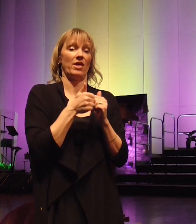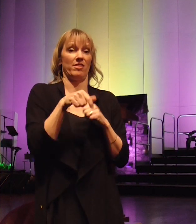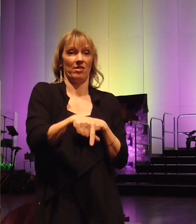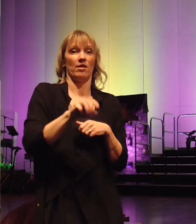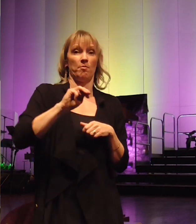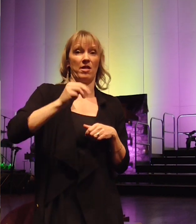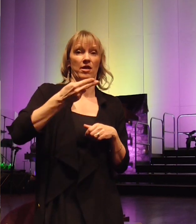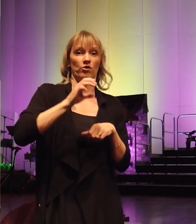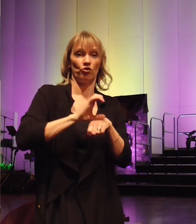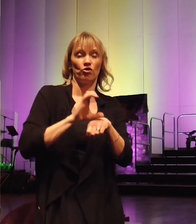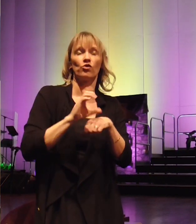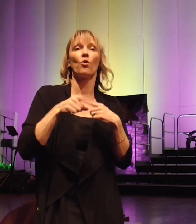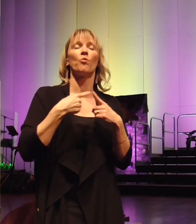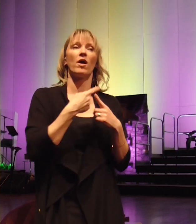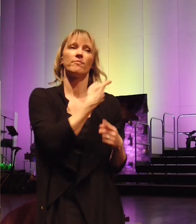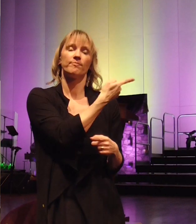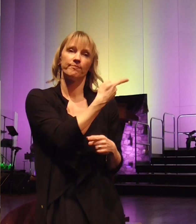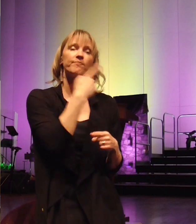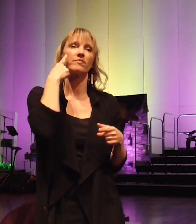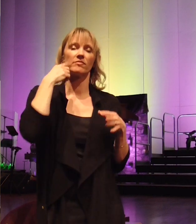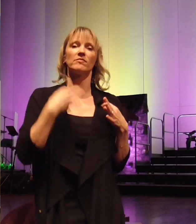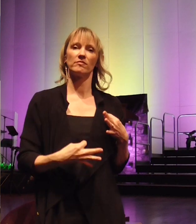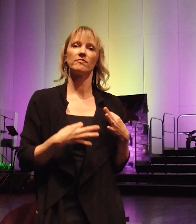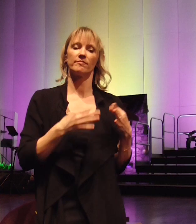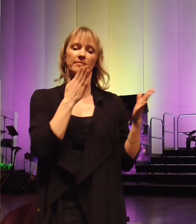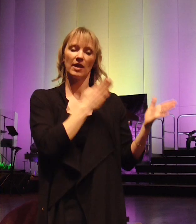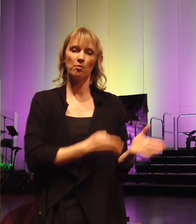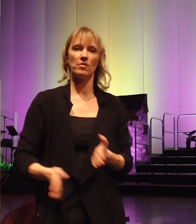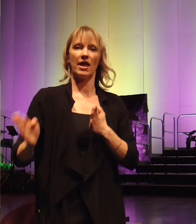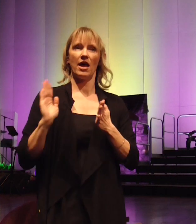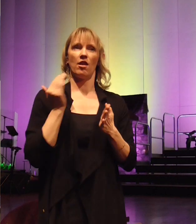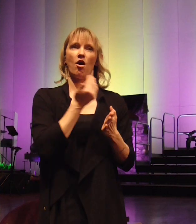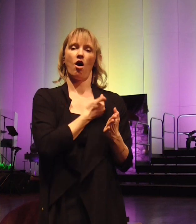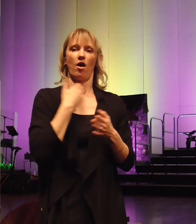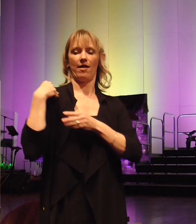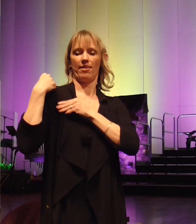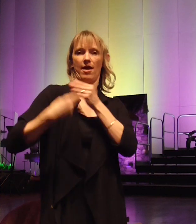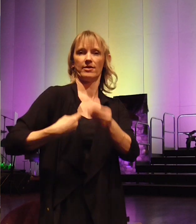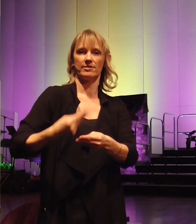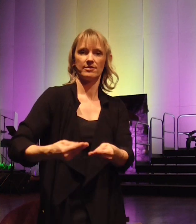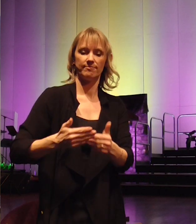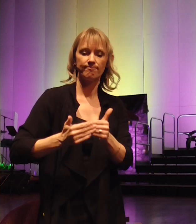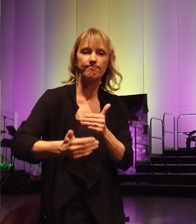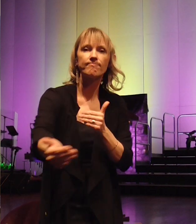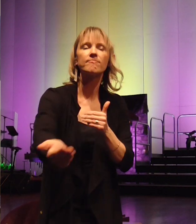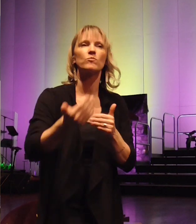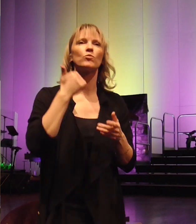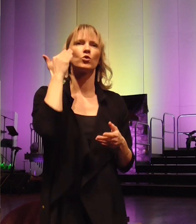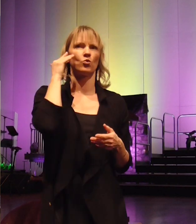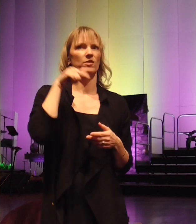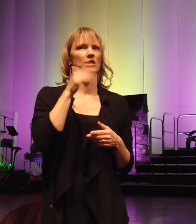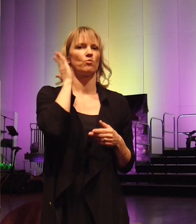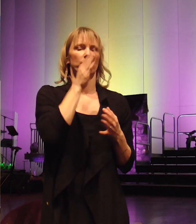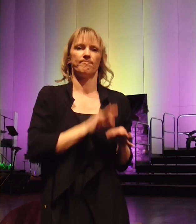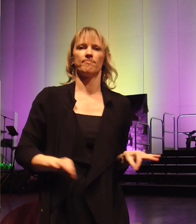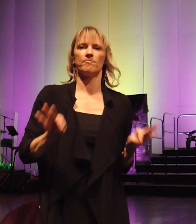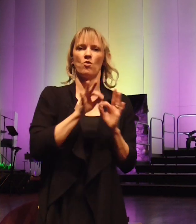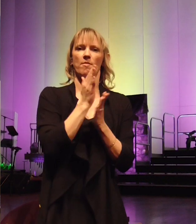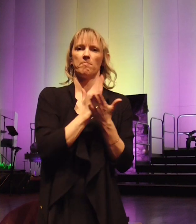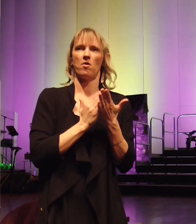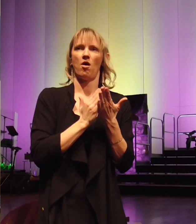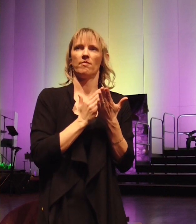Church. When we decided to plan for our legacy, we knew that this would be an integral part